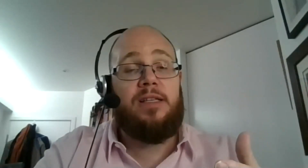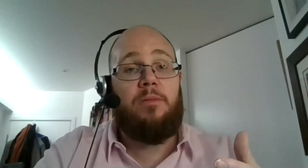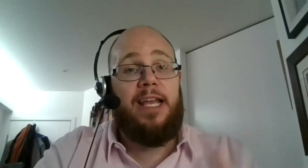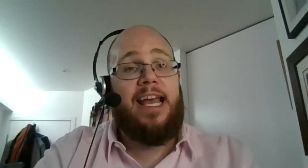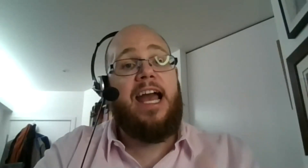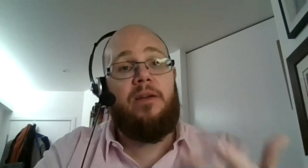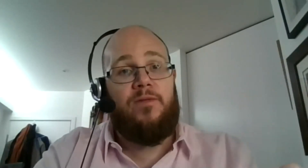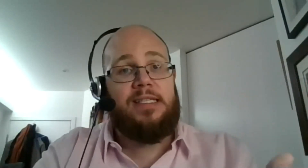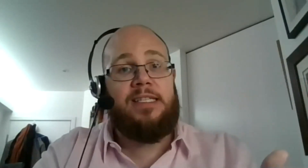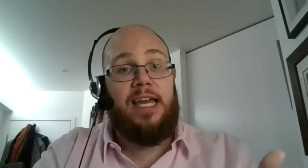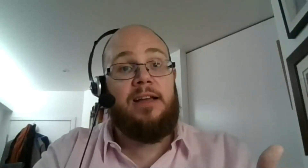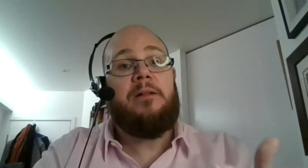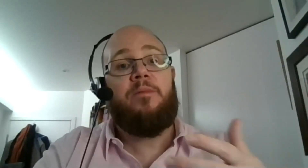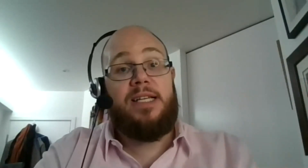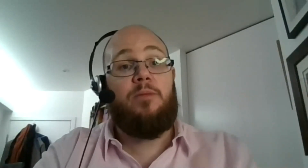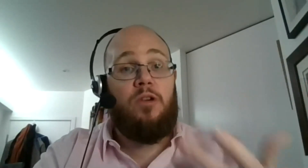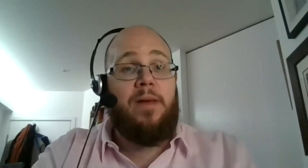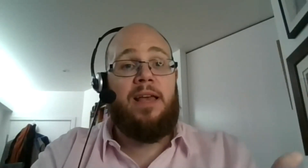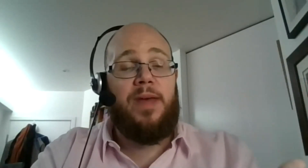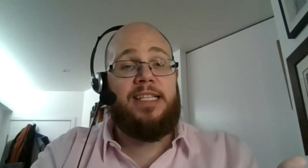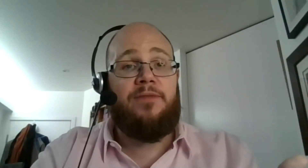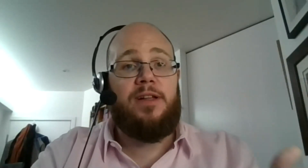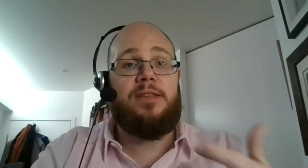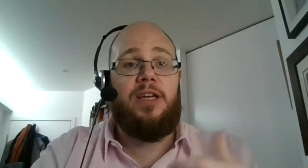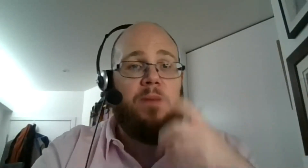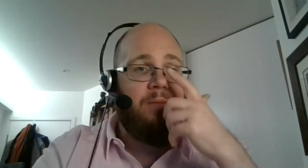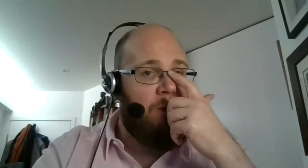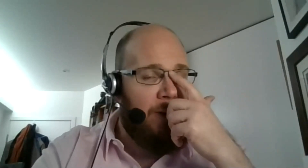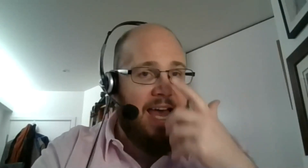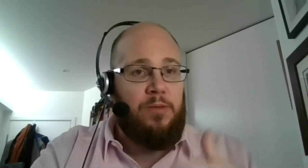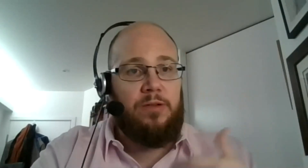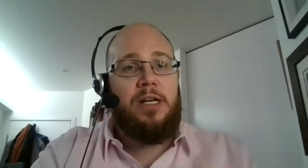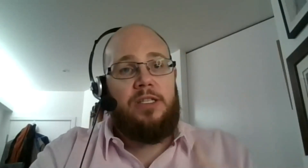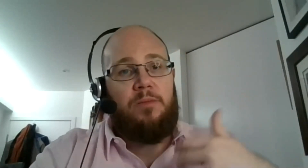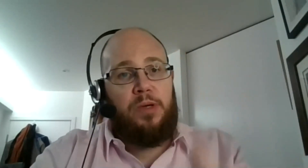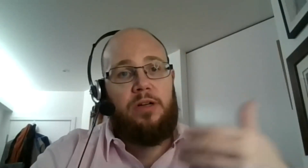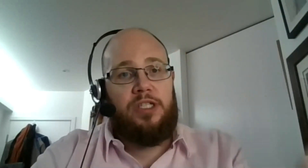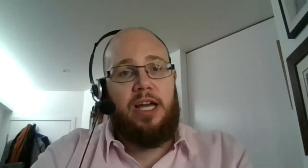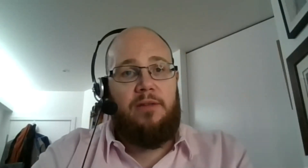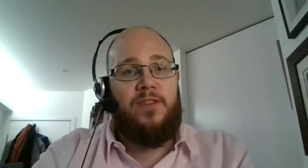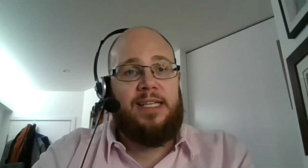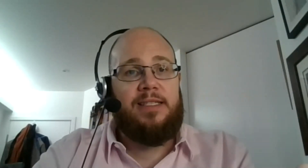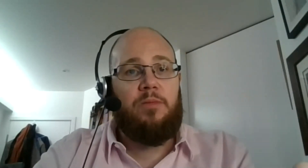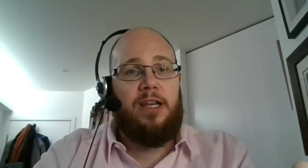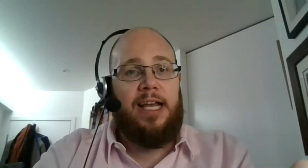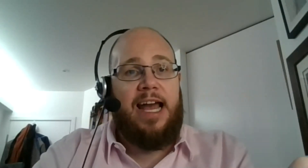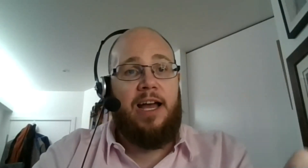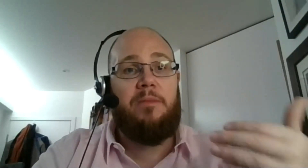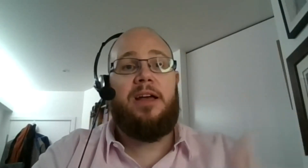example, in care home visiting, because it will make a big difference. You know, people will be able to book to go and visit someone in a care home. They'll